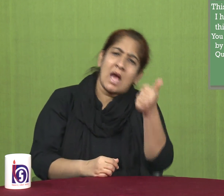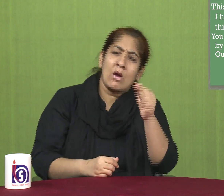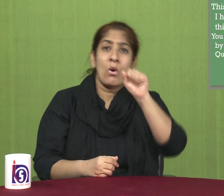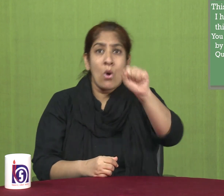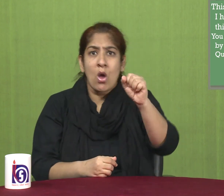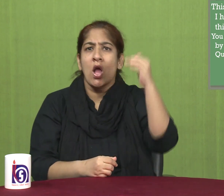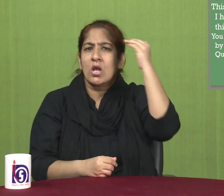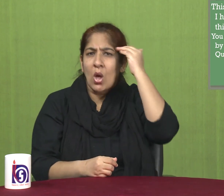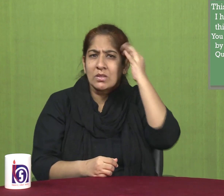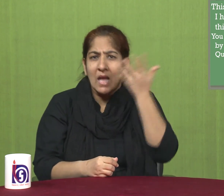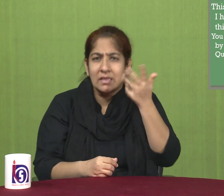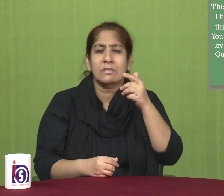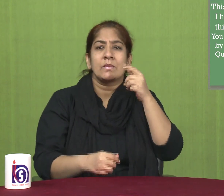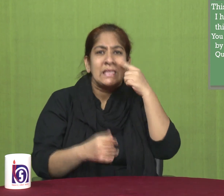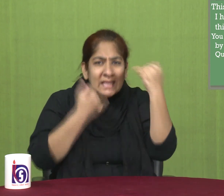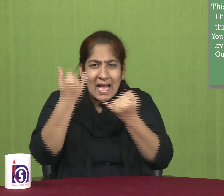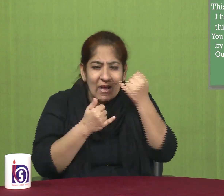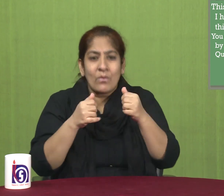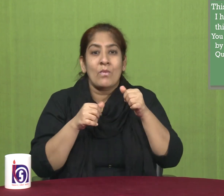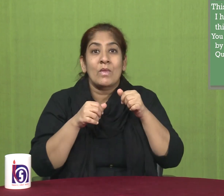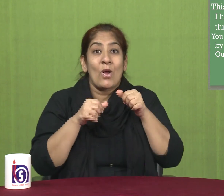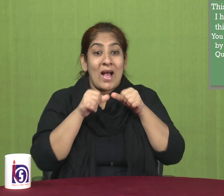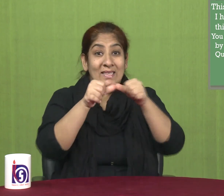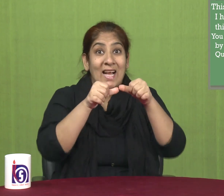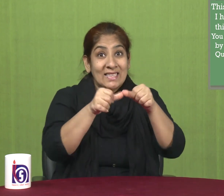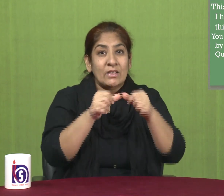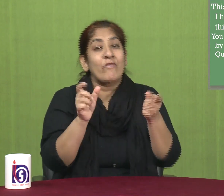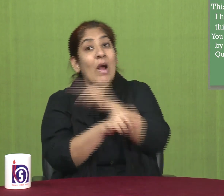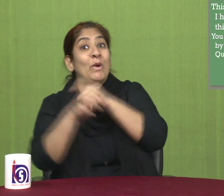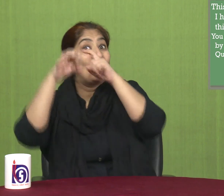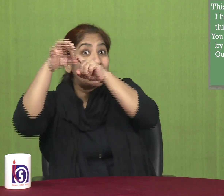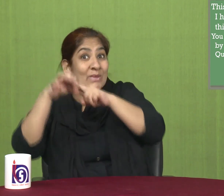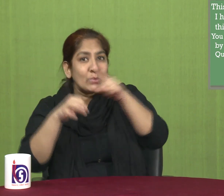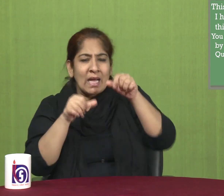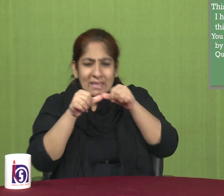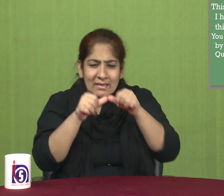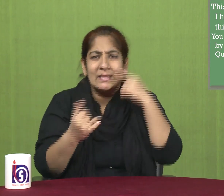You can check your knowledge by finding answers of the question from this lesson.